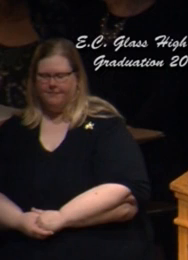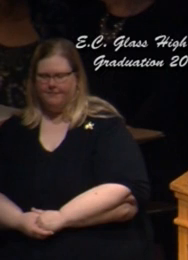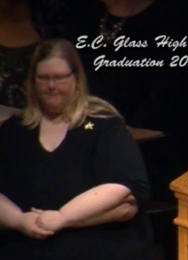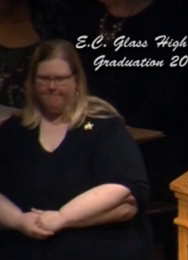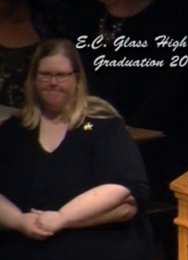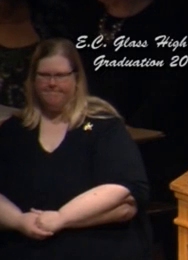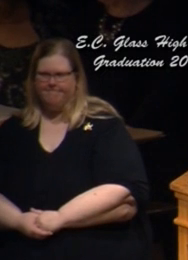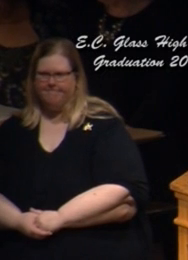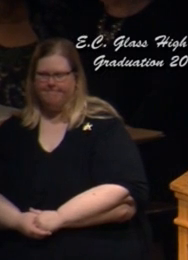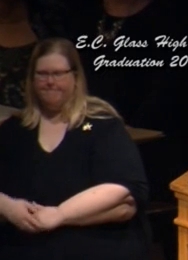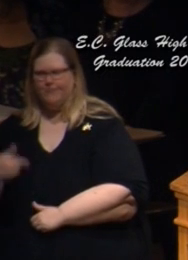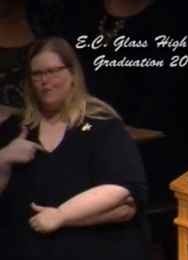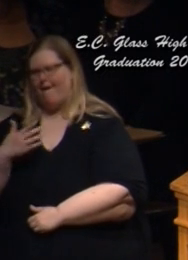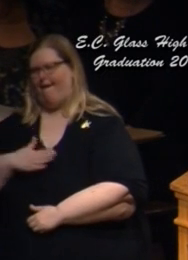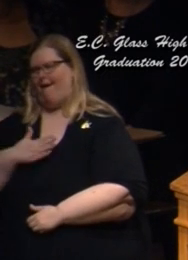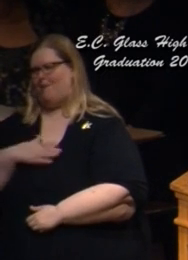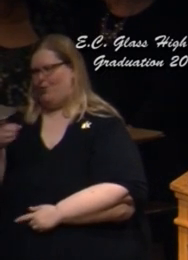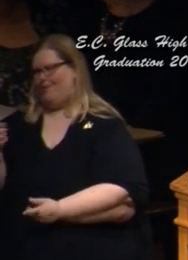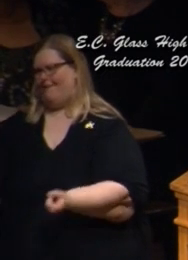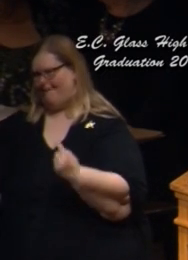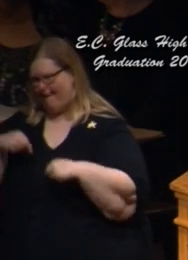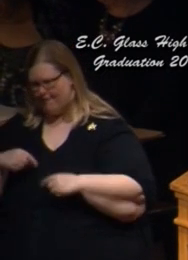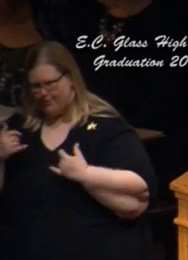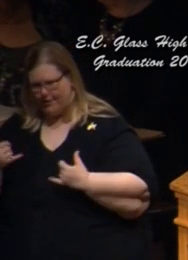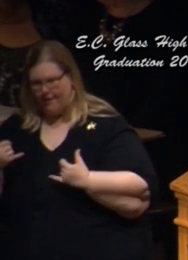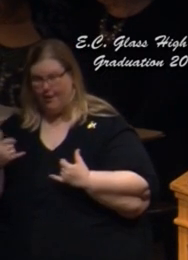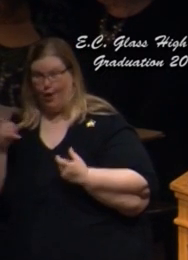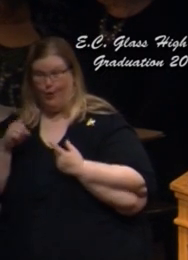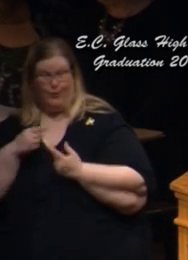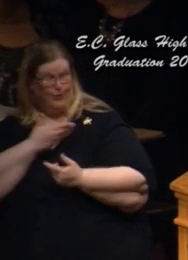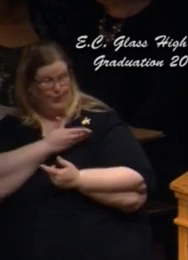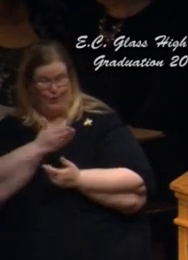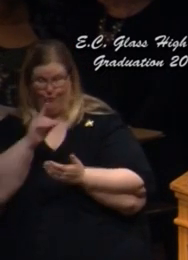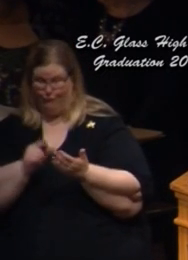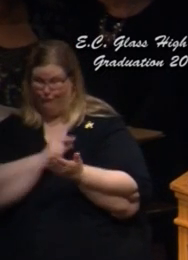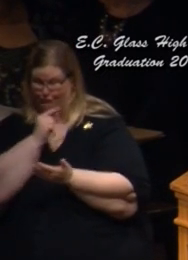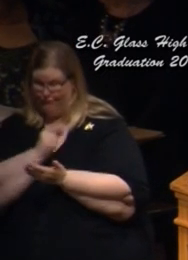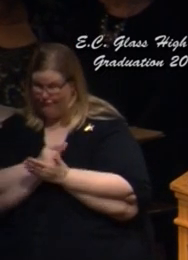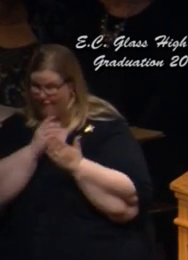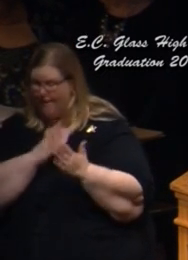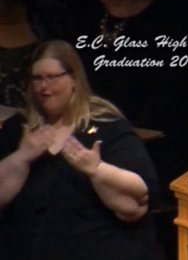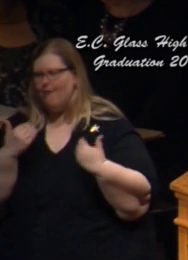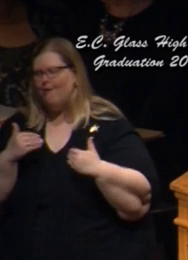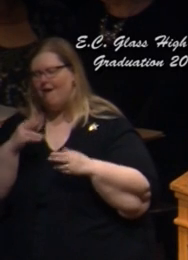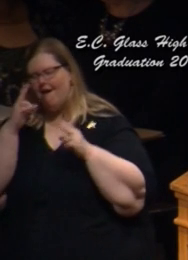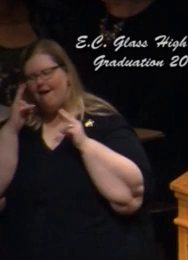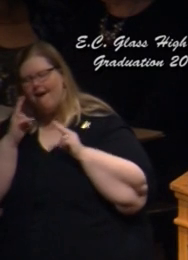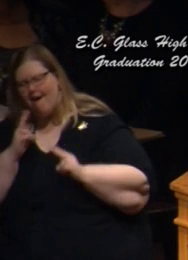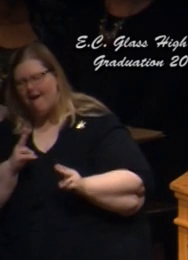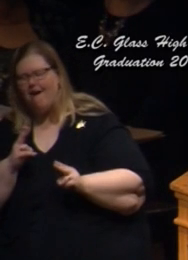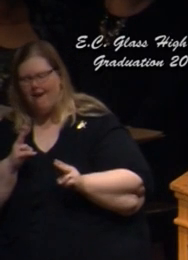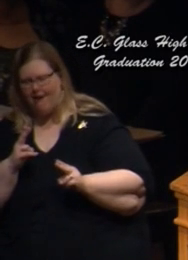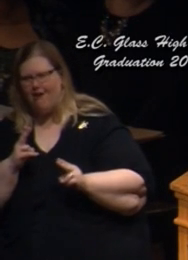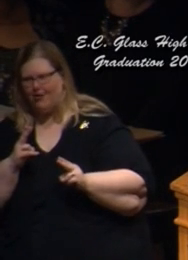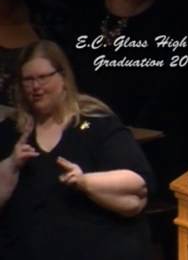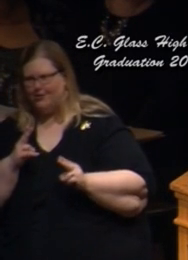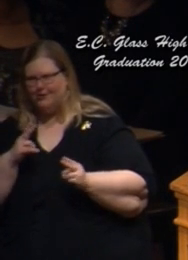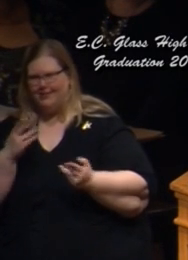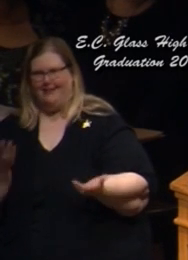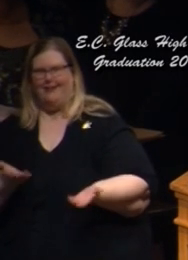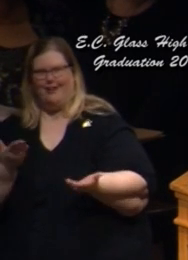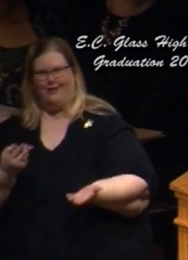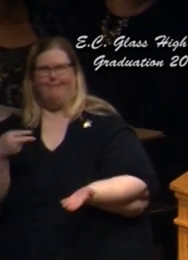We are very happy to have you here. And to the graduates, I would like to say that it is an honor to stand before